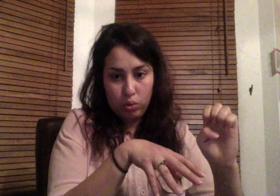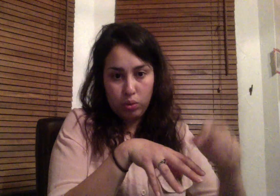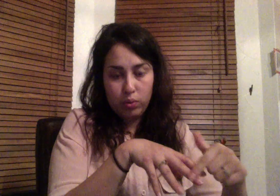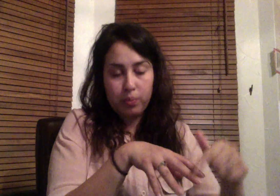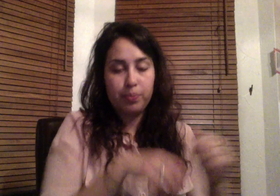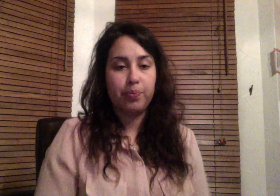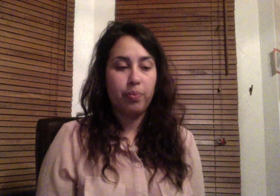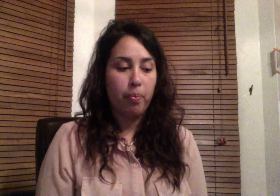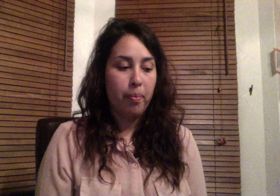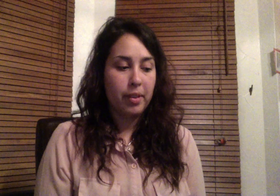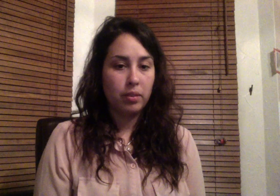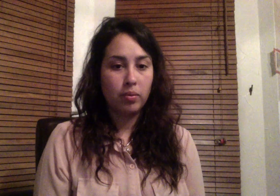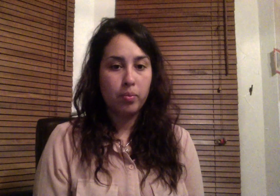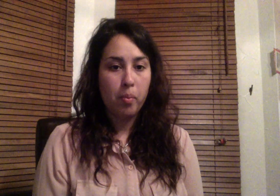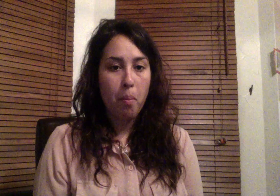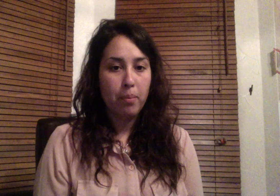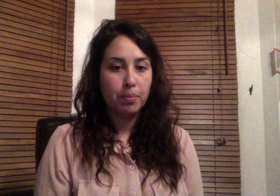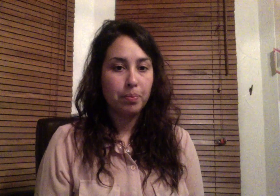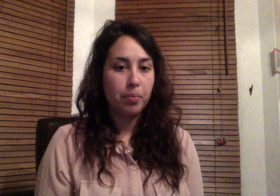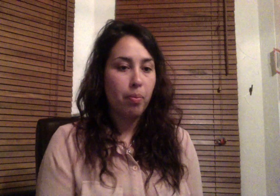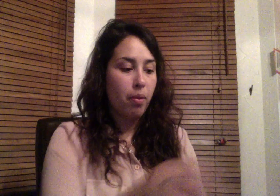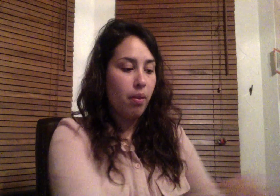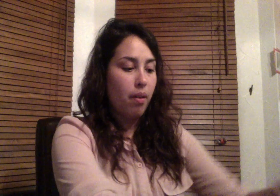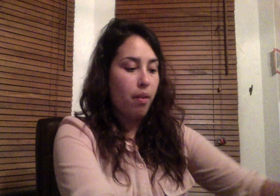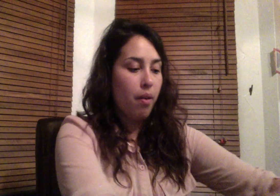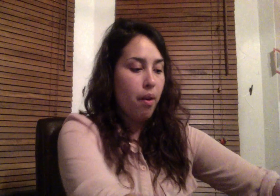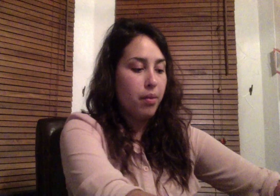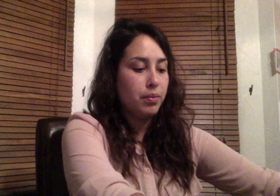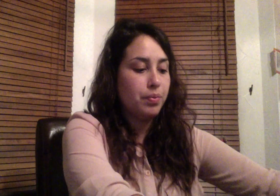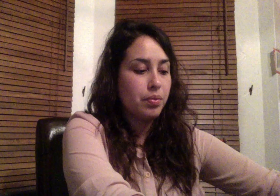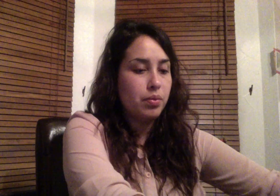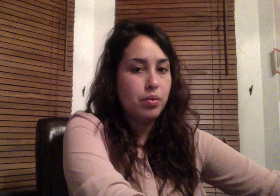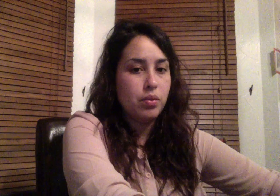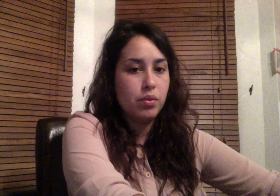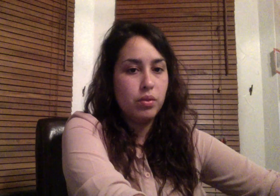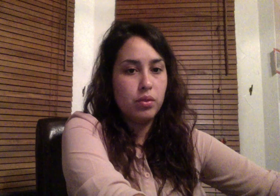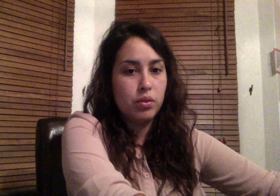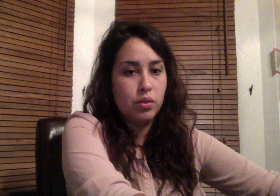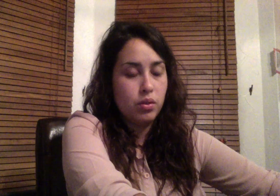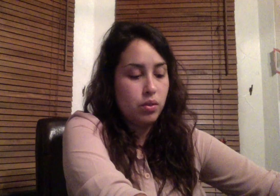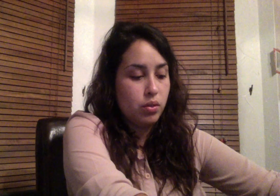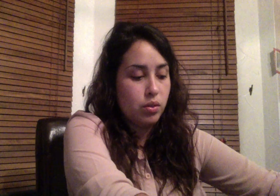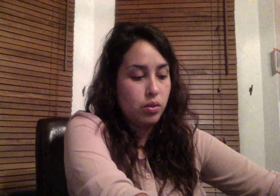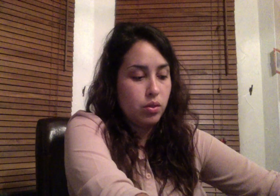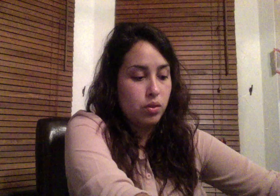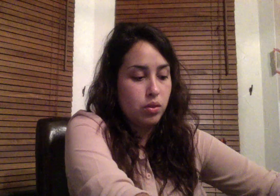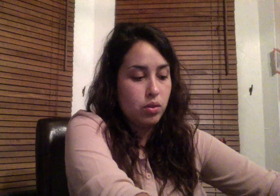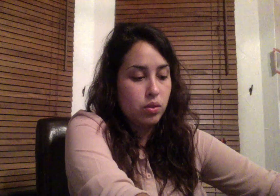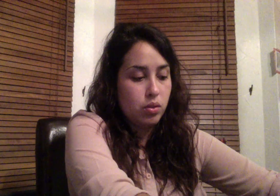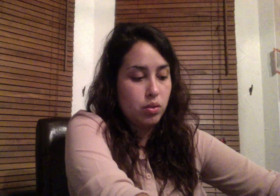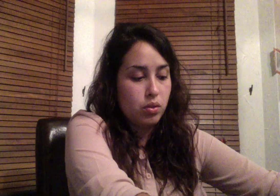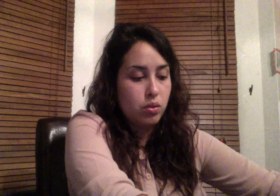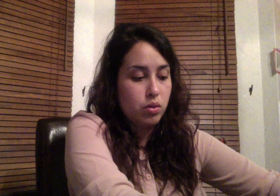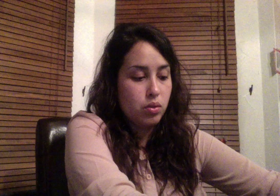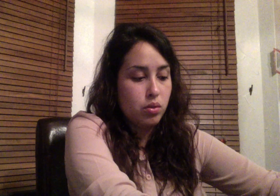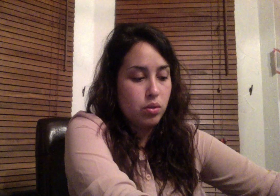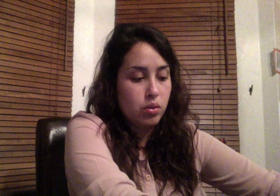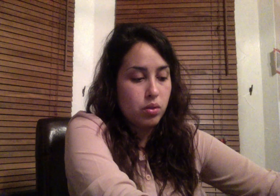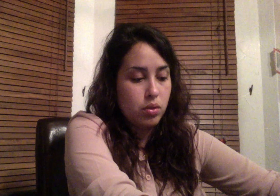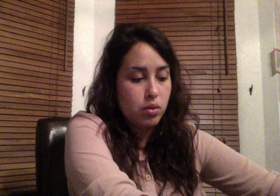Oxygen is given out into the air through the stomata in the process of photosynthesis. The oxygen that is released is